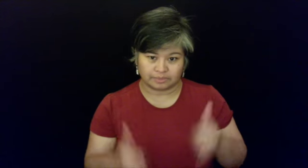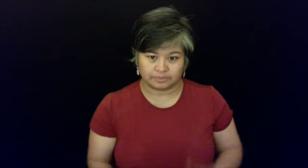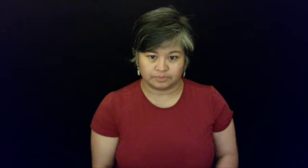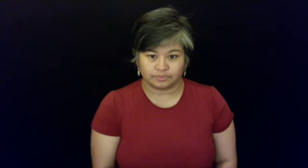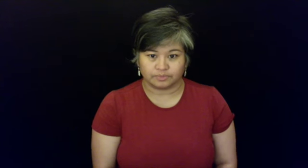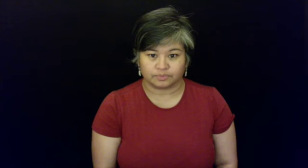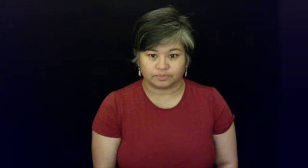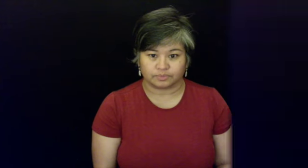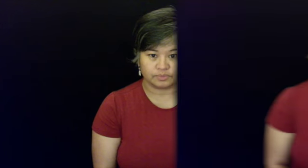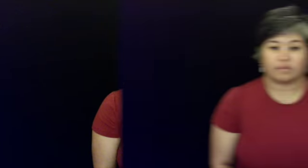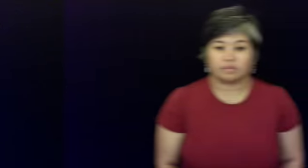play.